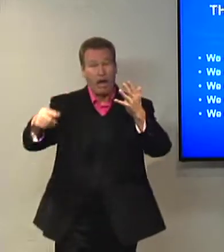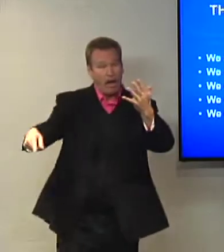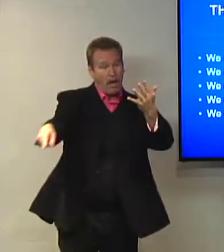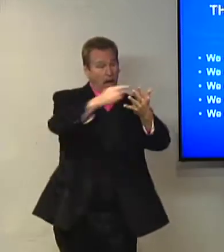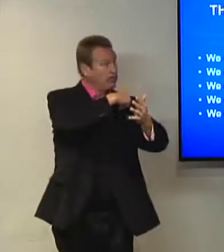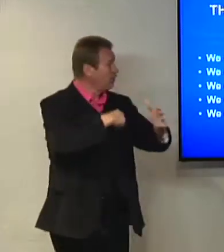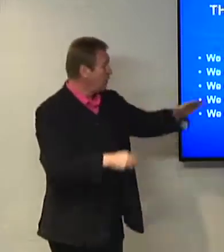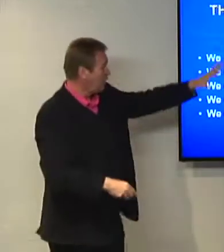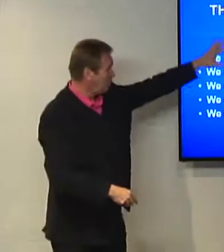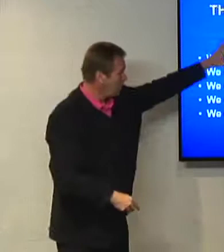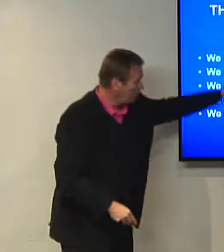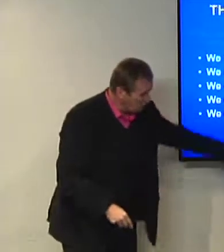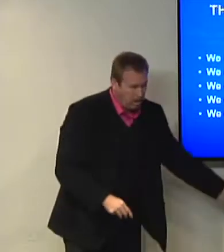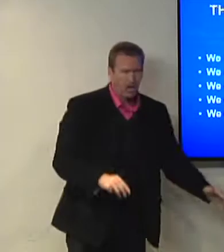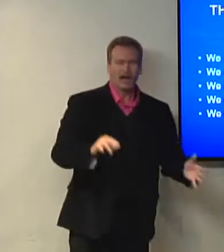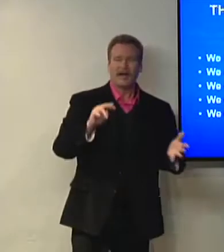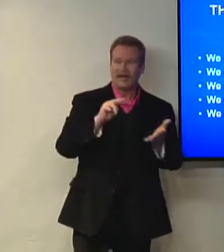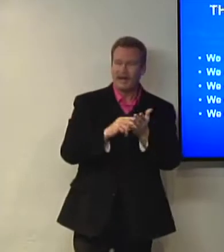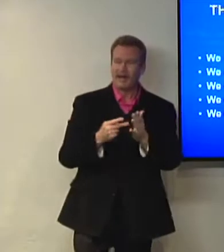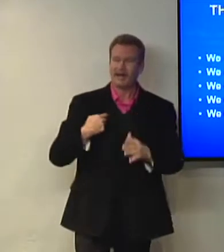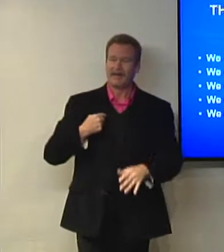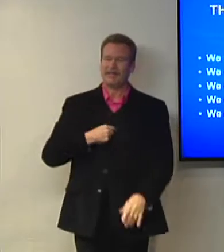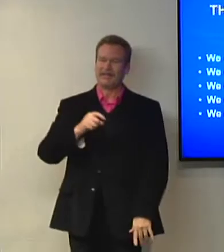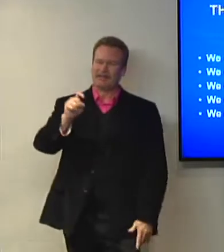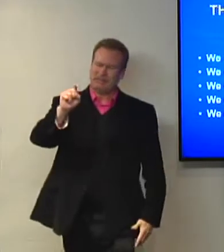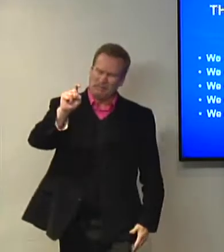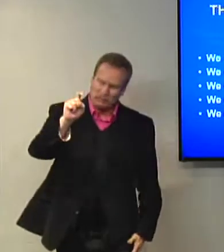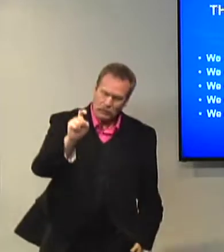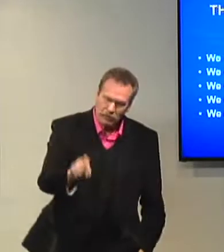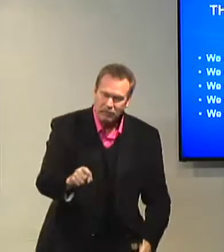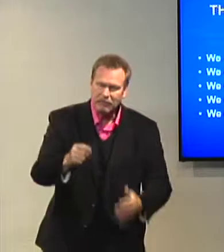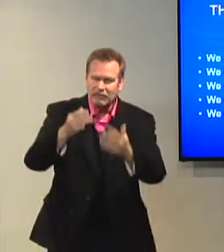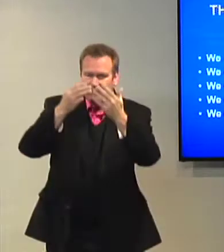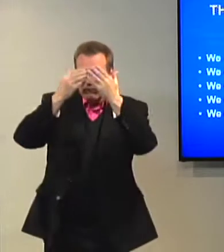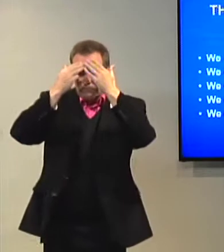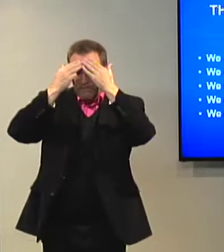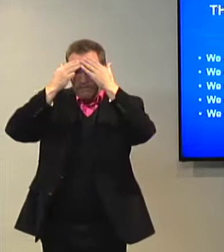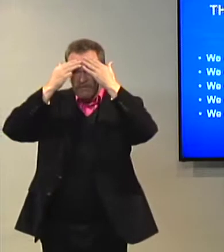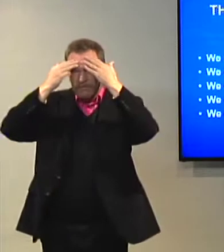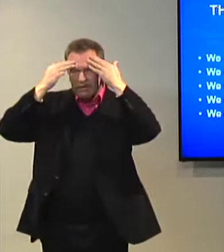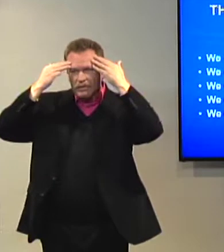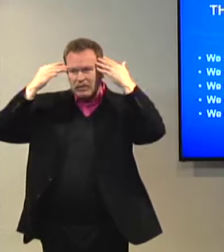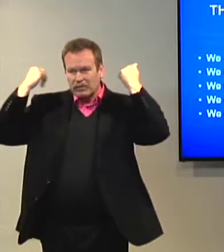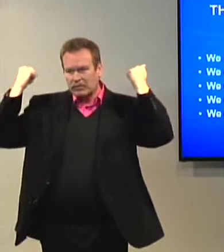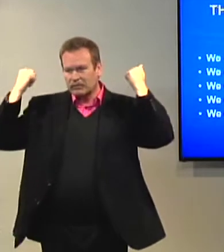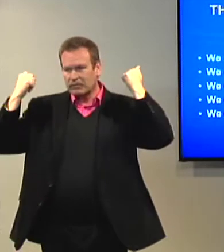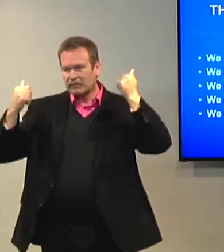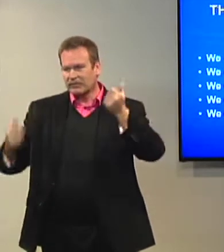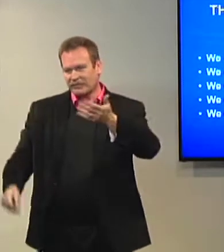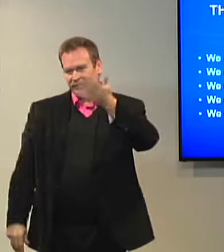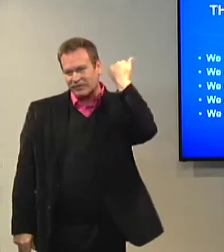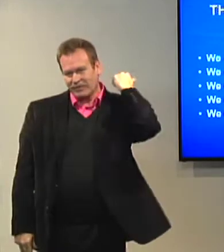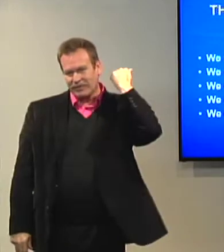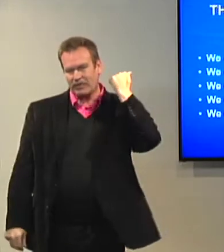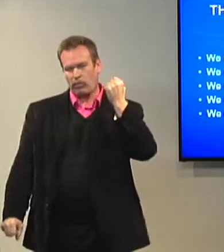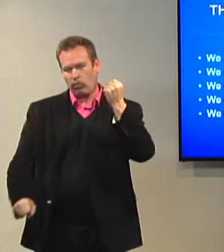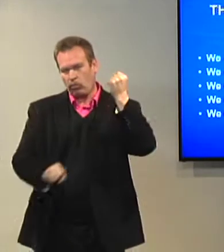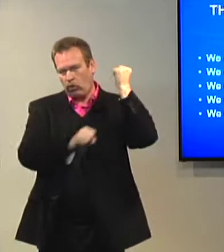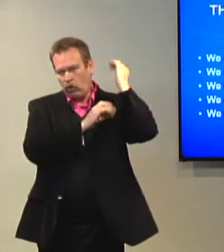failed relationships with people. Looking at all of these five things that we have just discussed, we must forget them, put